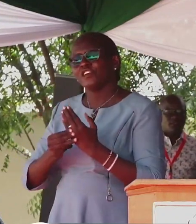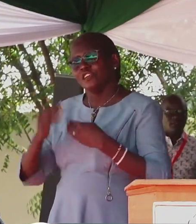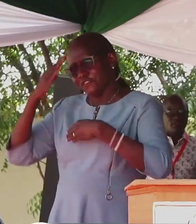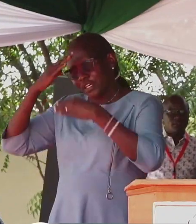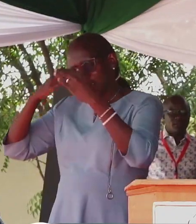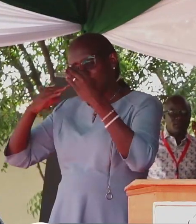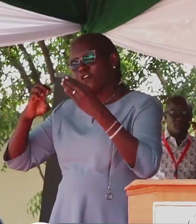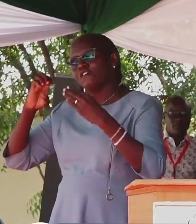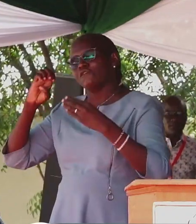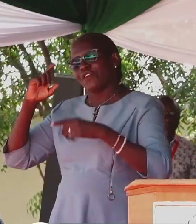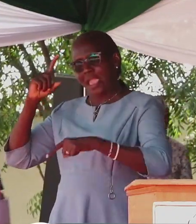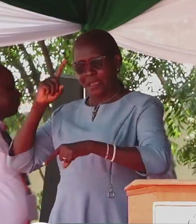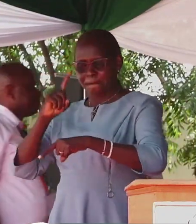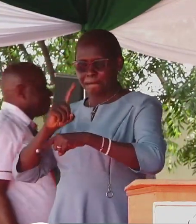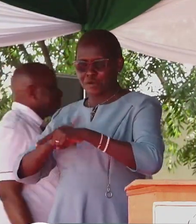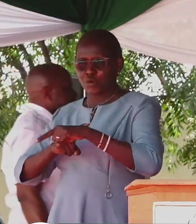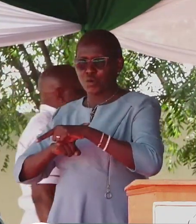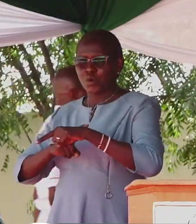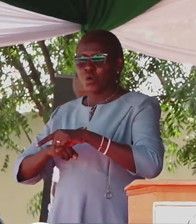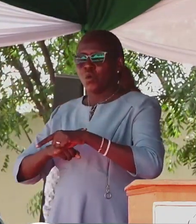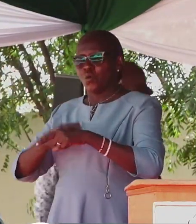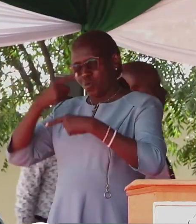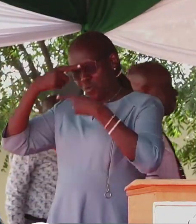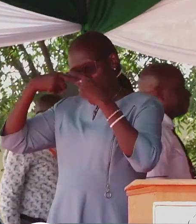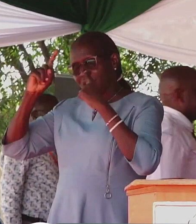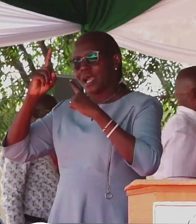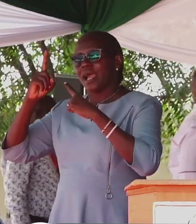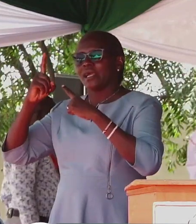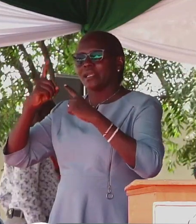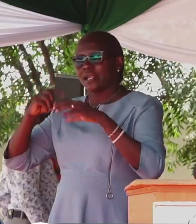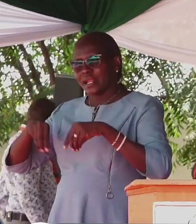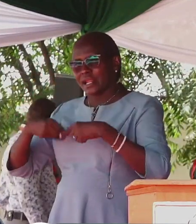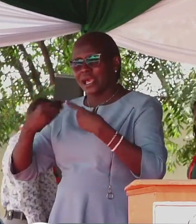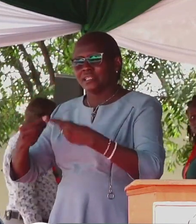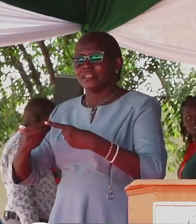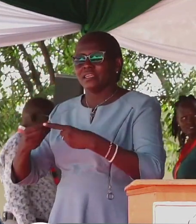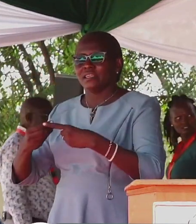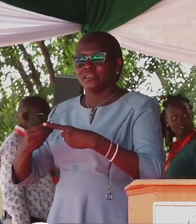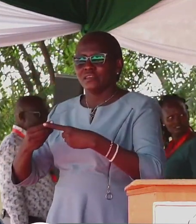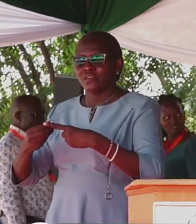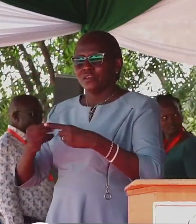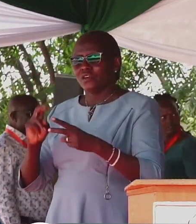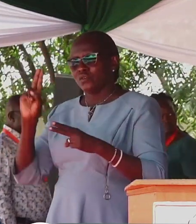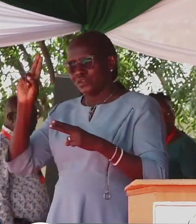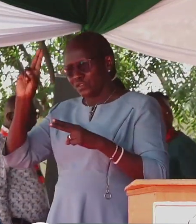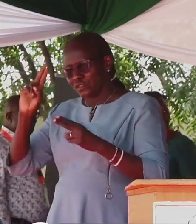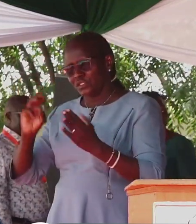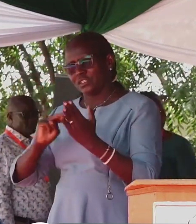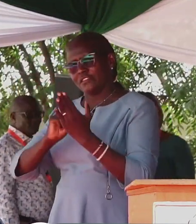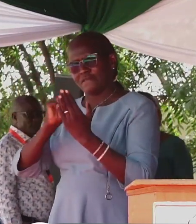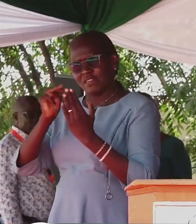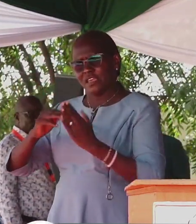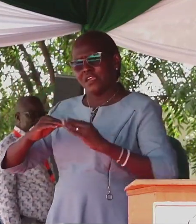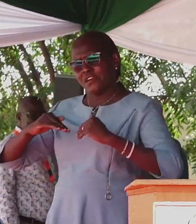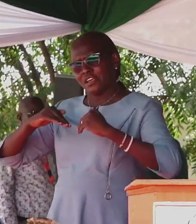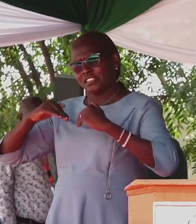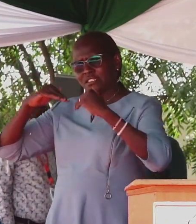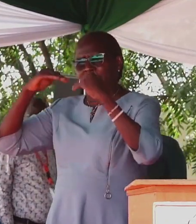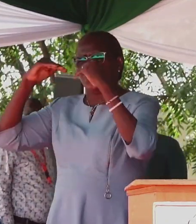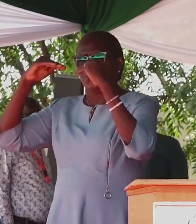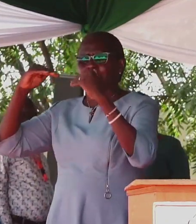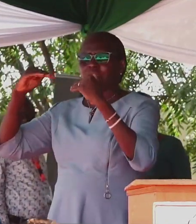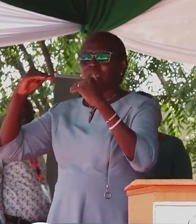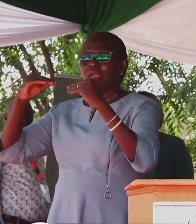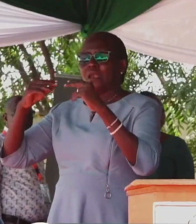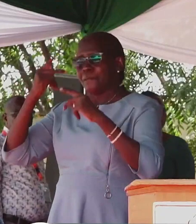Embu. We won a grant from Spencer Foundation that we are using on a program of upscaling,